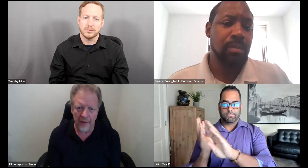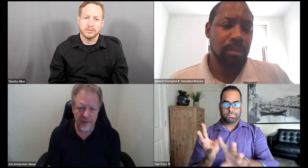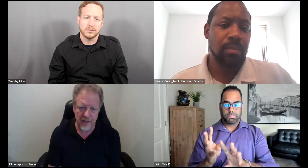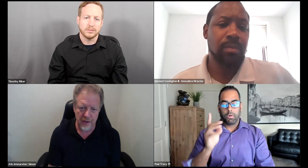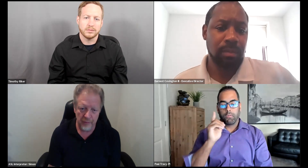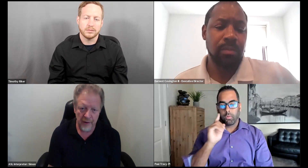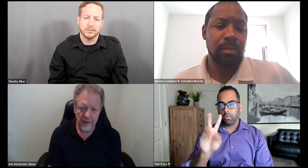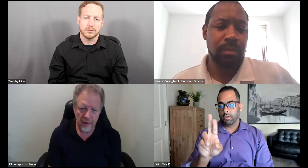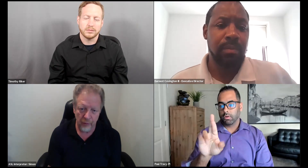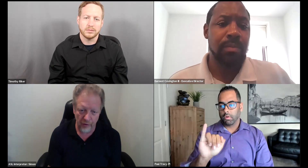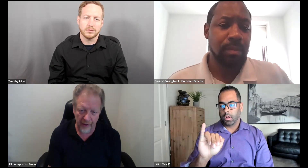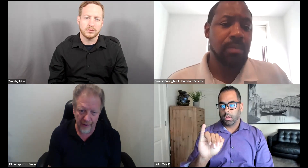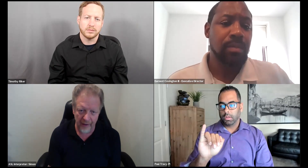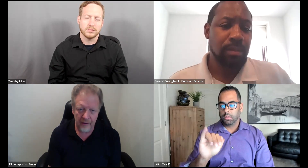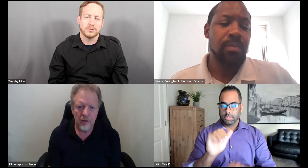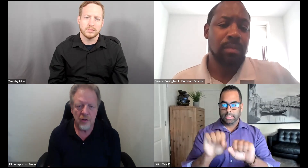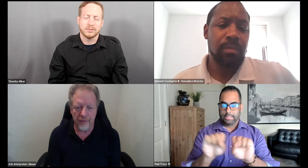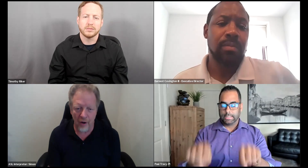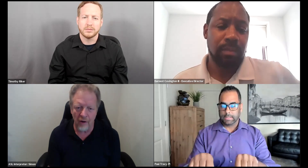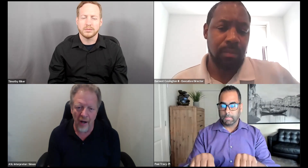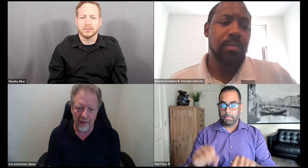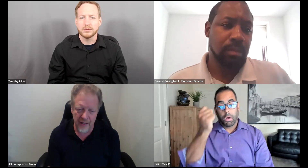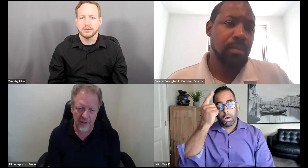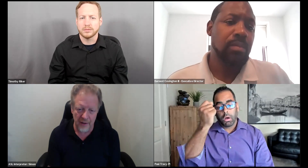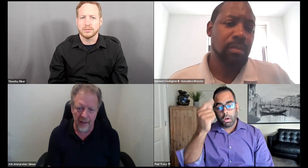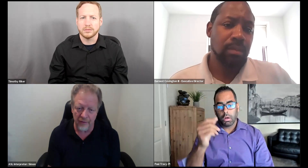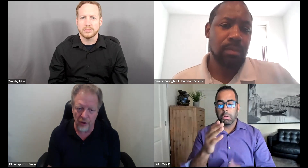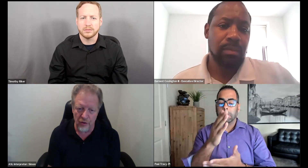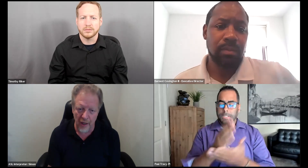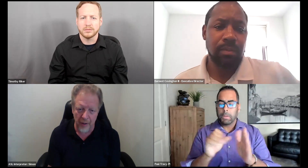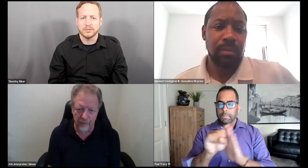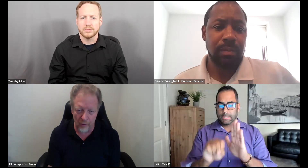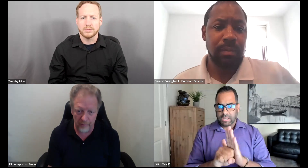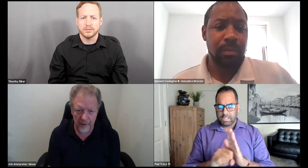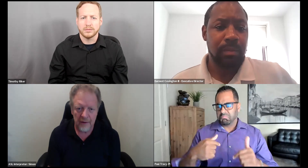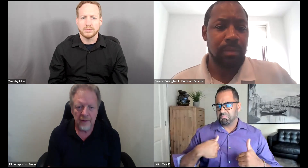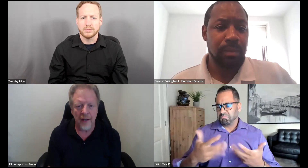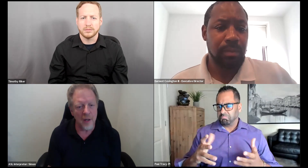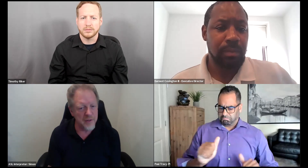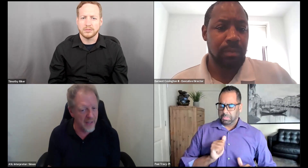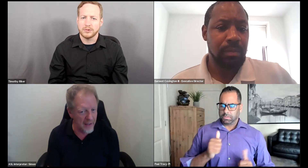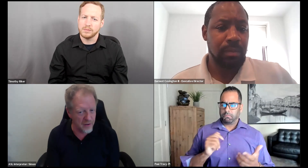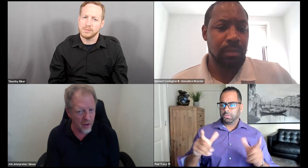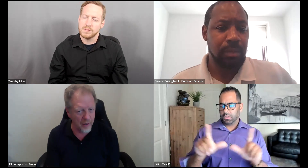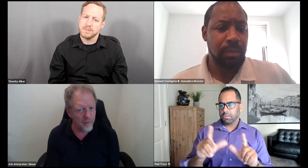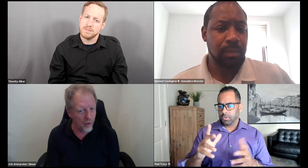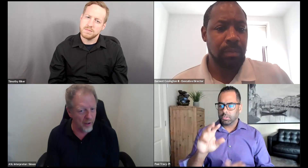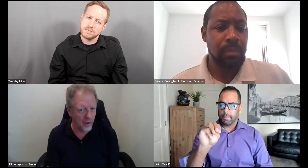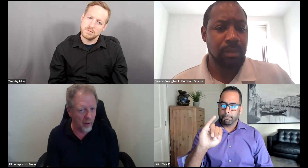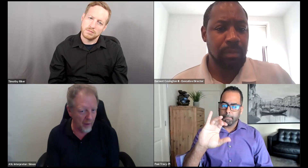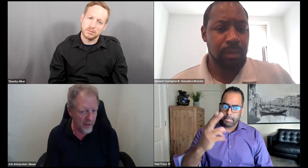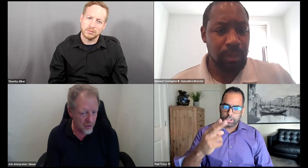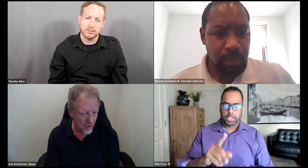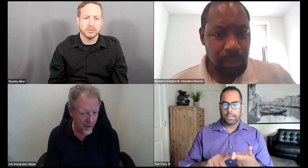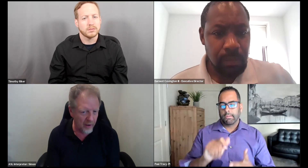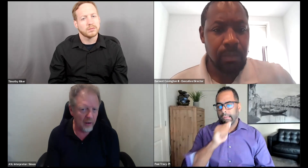okay, on the system, if we create that. So VRI is actually, that's using that platform. Now, some states, and I've already,